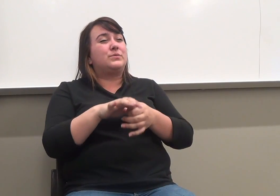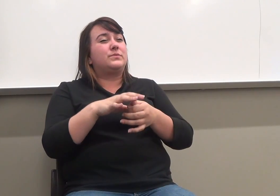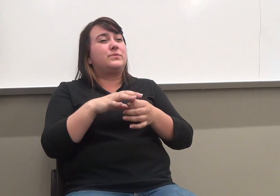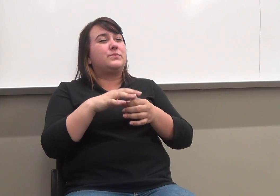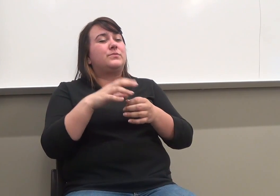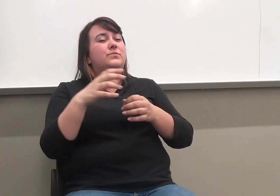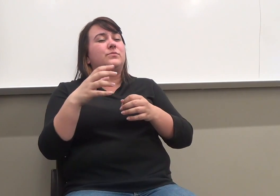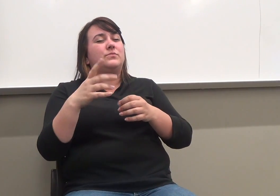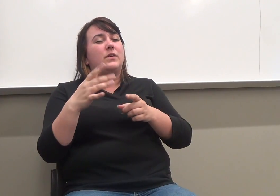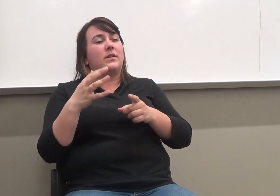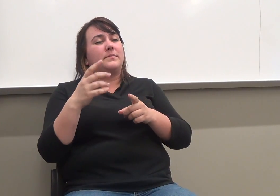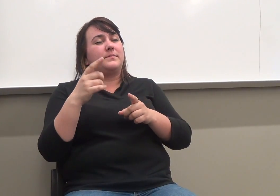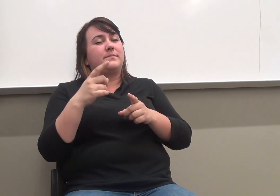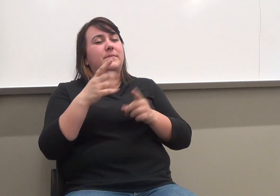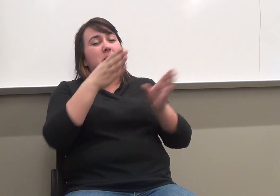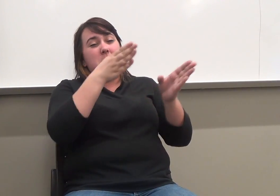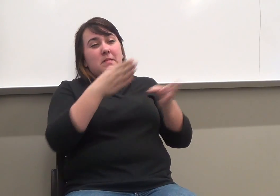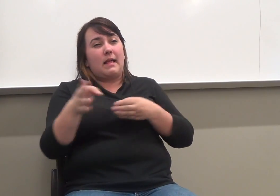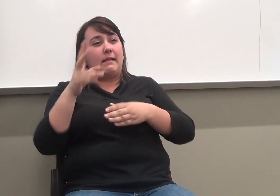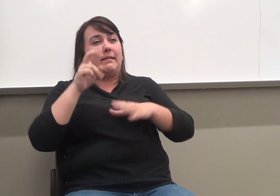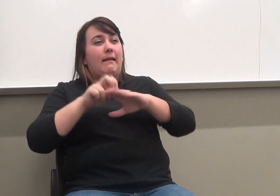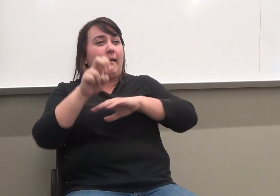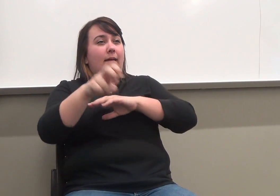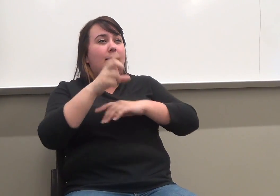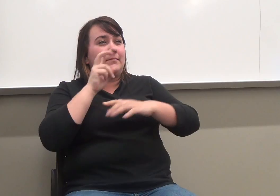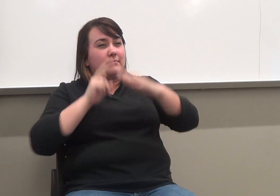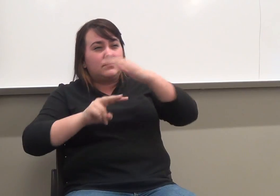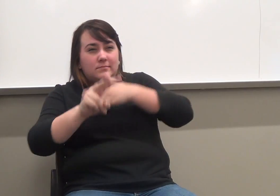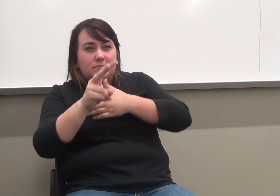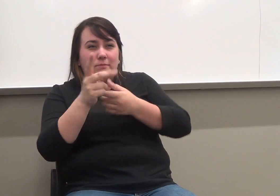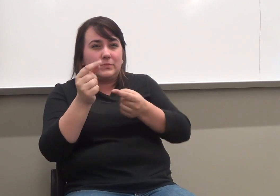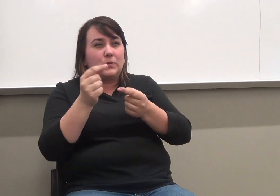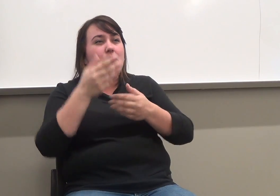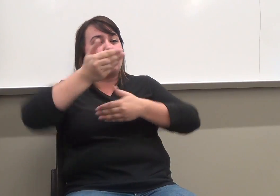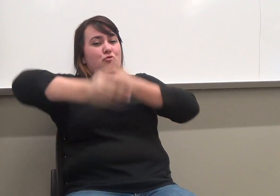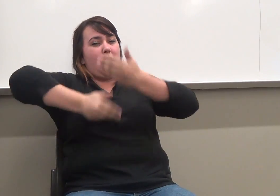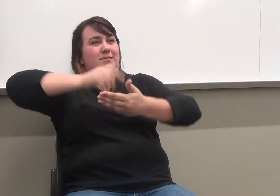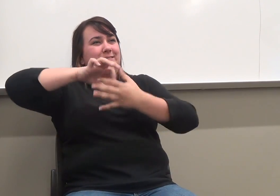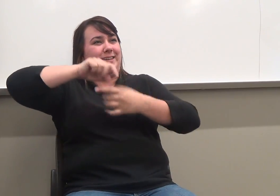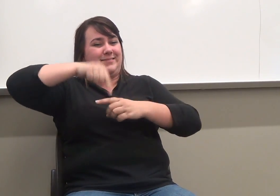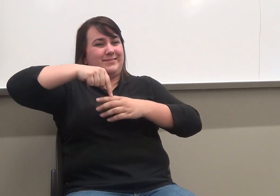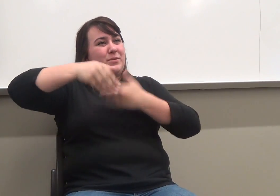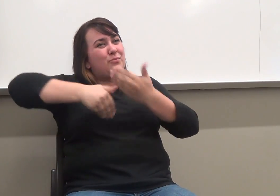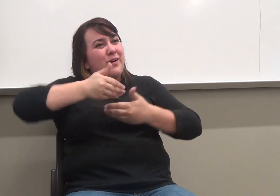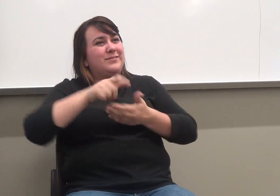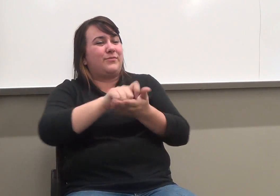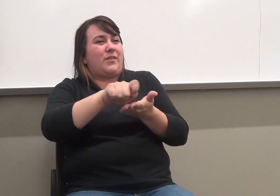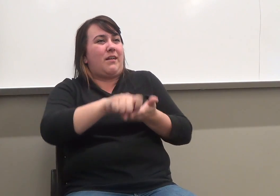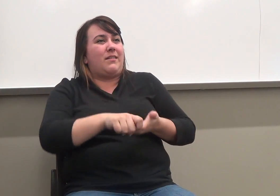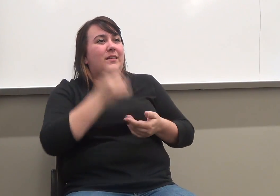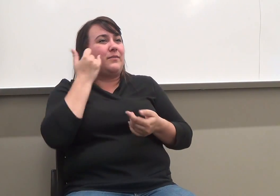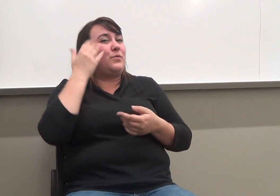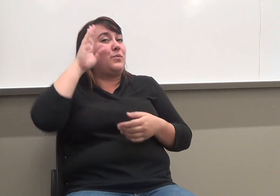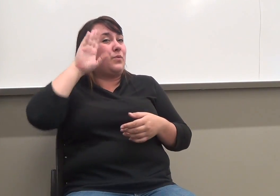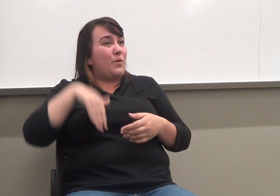about planning ahead, the process of writing. If you have a paper due at 10